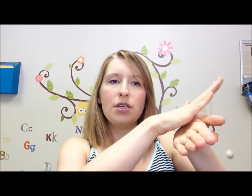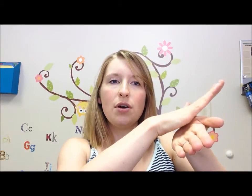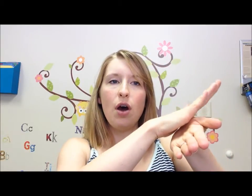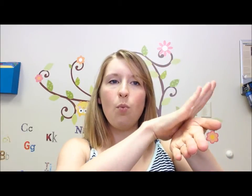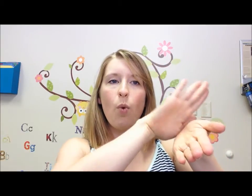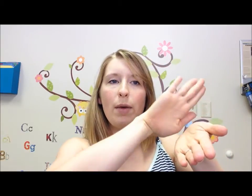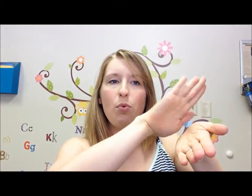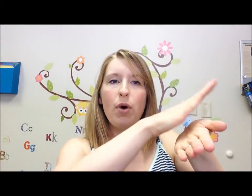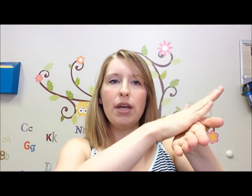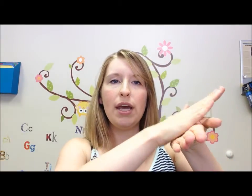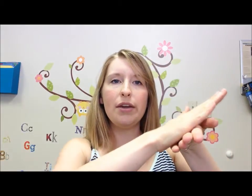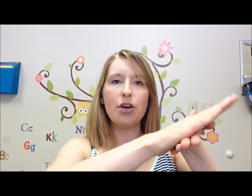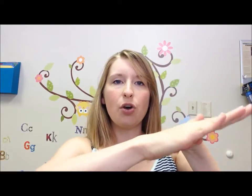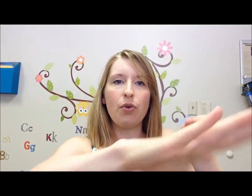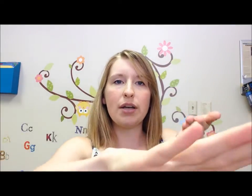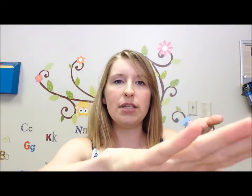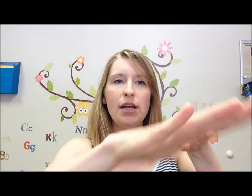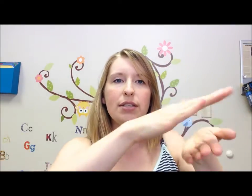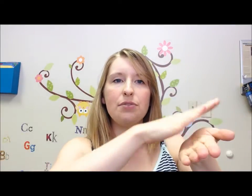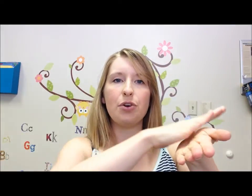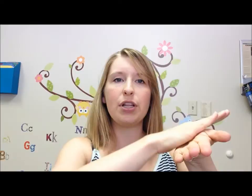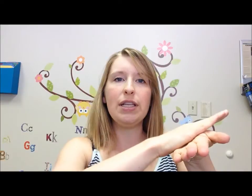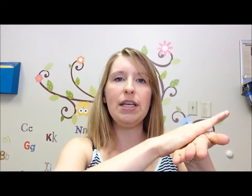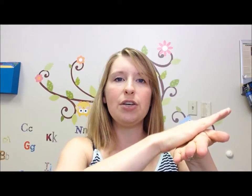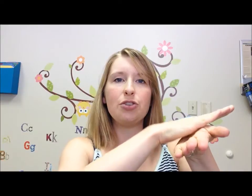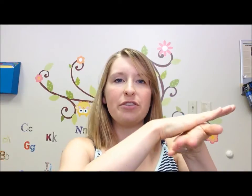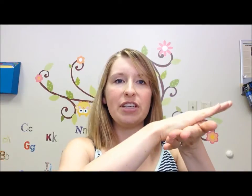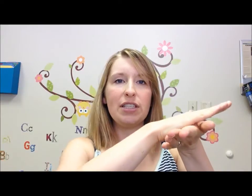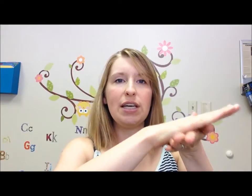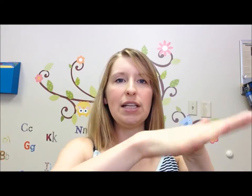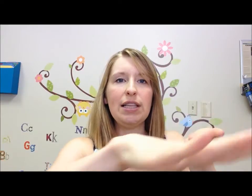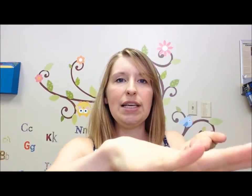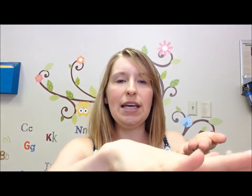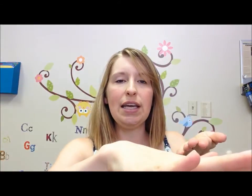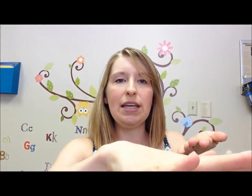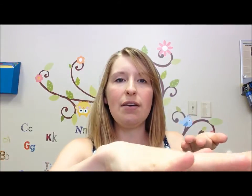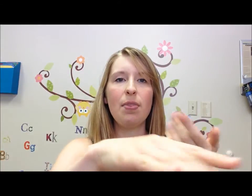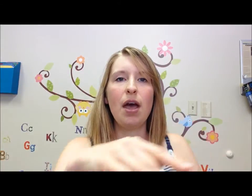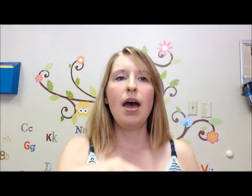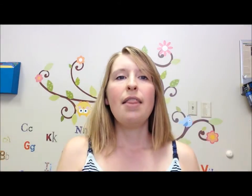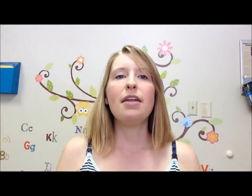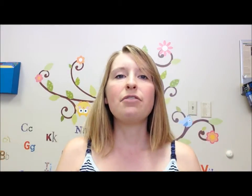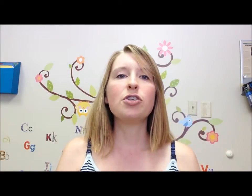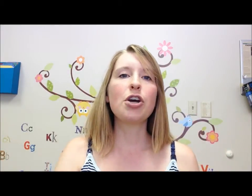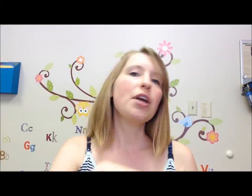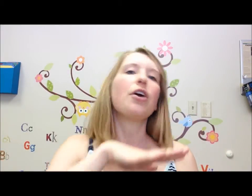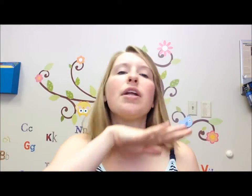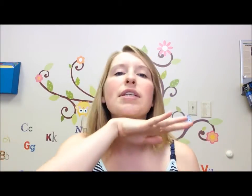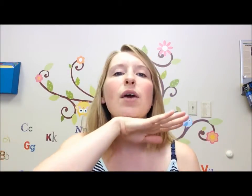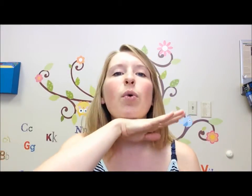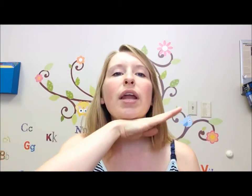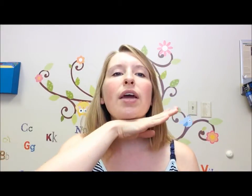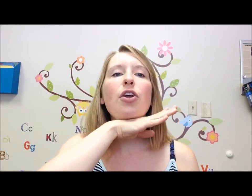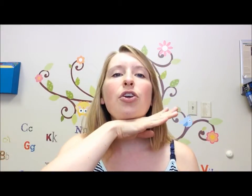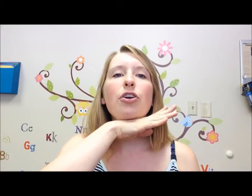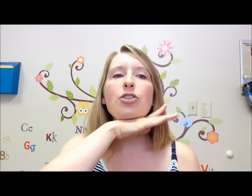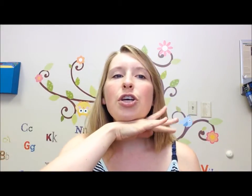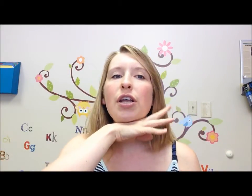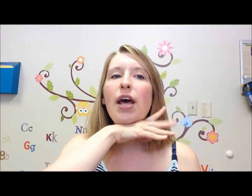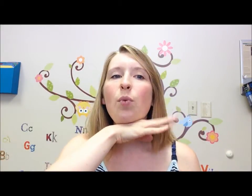and wipe one hand across it as if you're cleaning a surface. Clean. Then for dirty, you're going to take one hand under your chin and wiggle